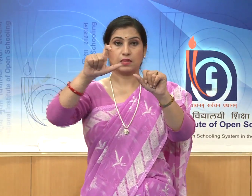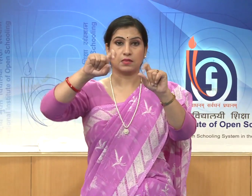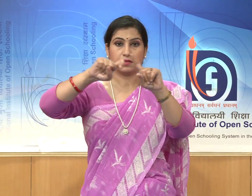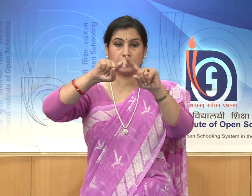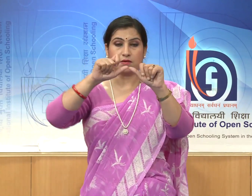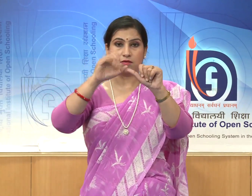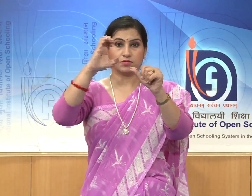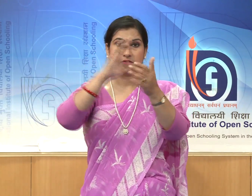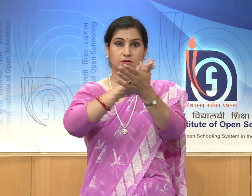Katha